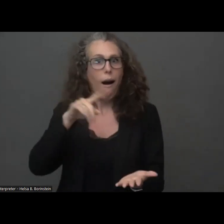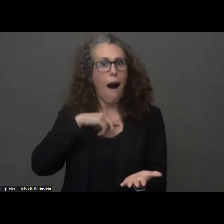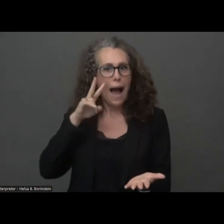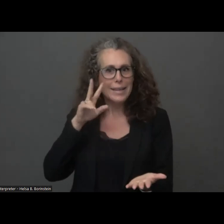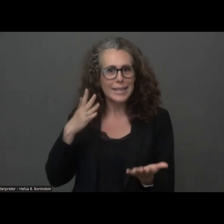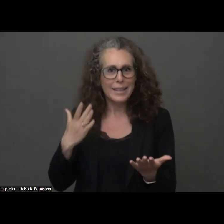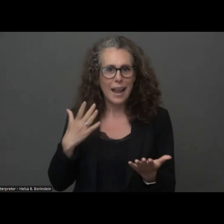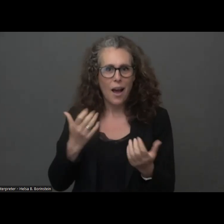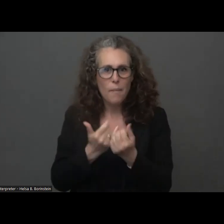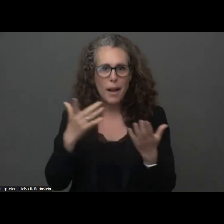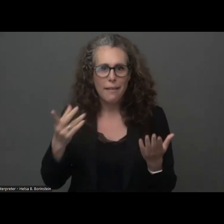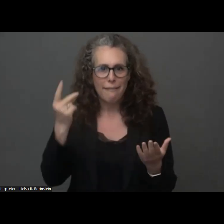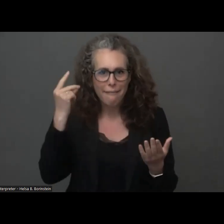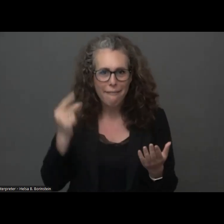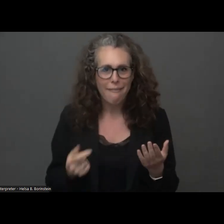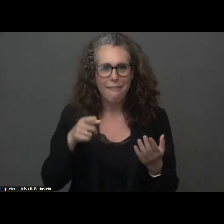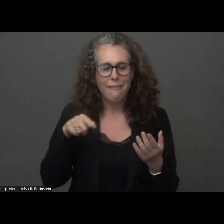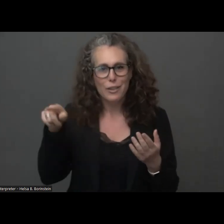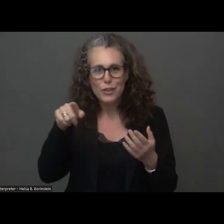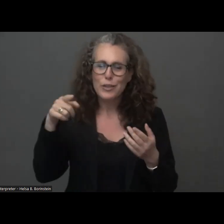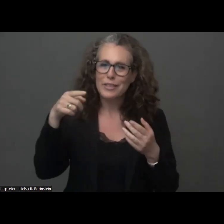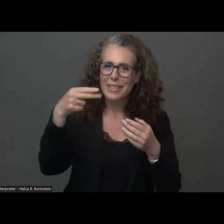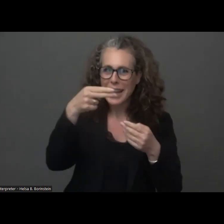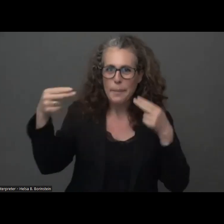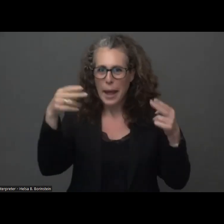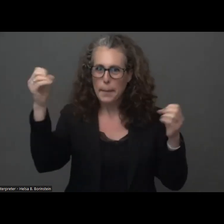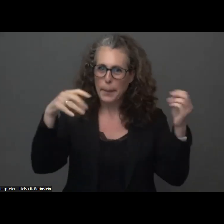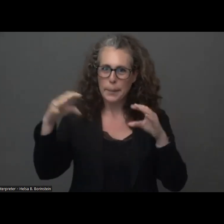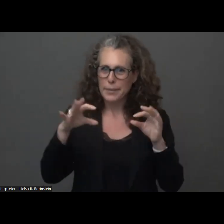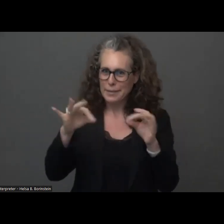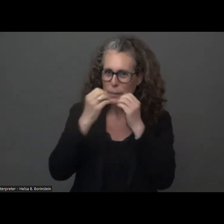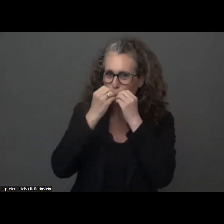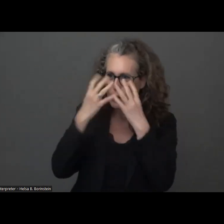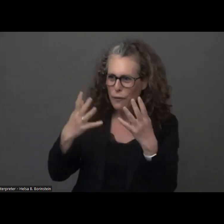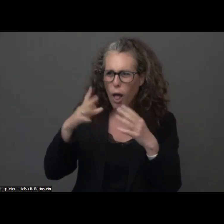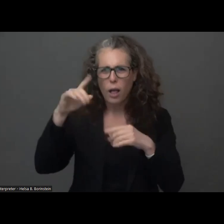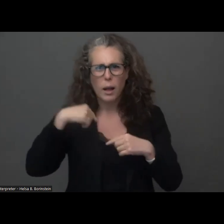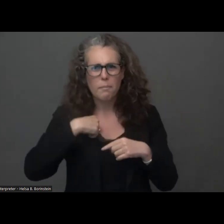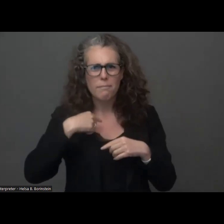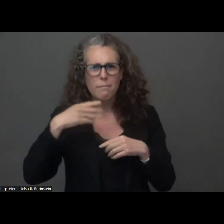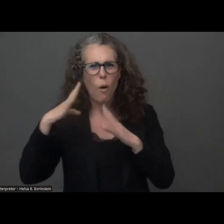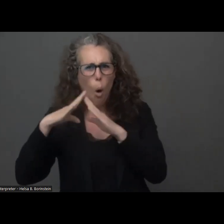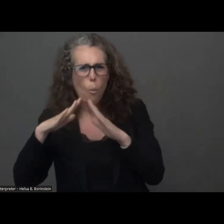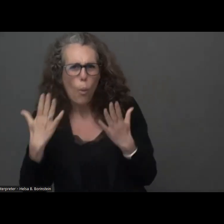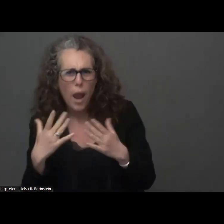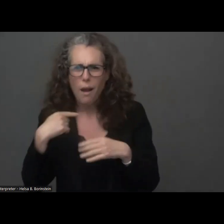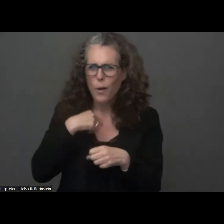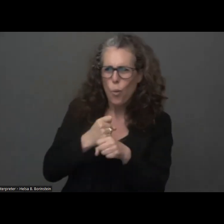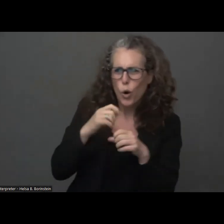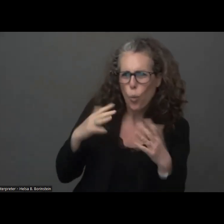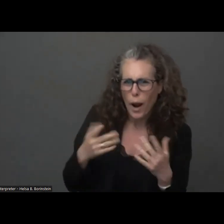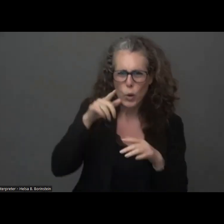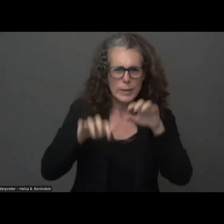themselves in the chat, and please do so to connect with each other and tell each other who you are and where you work and what you're interested